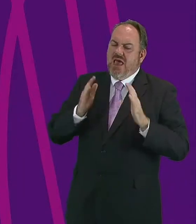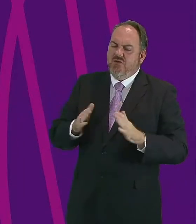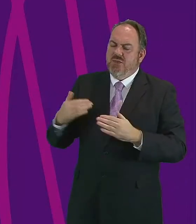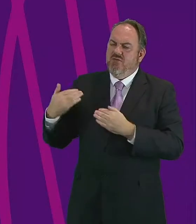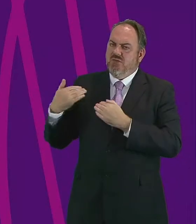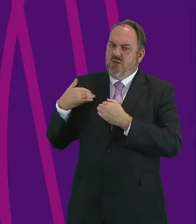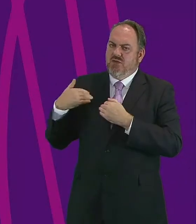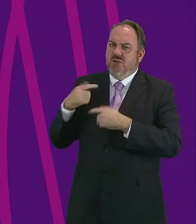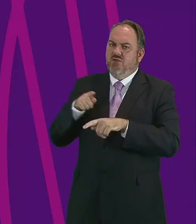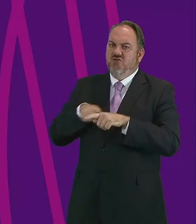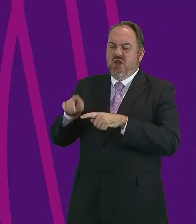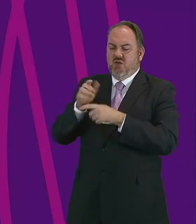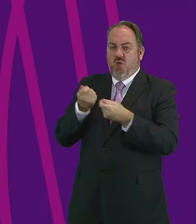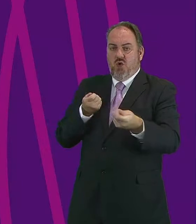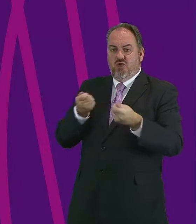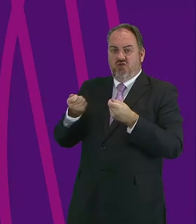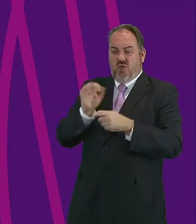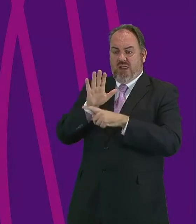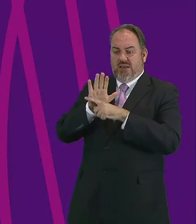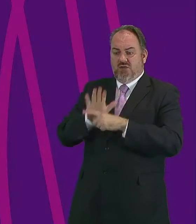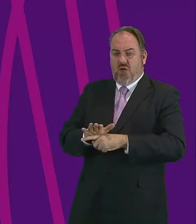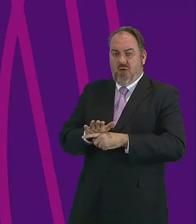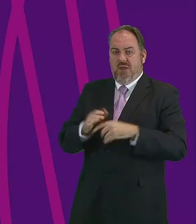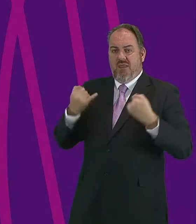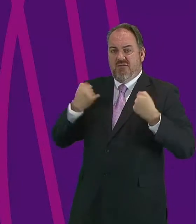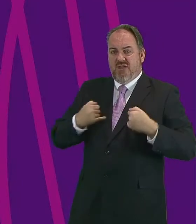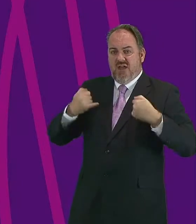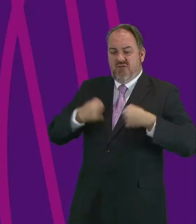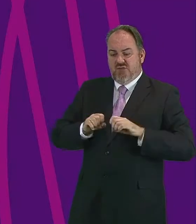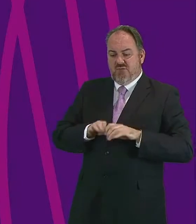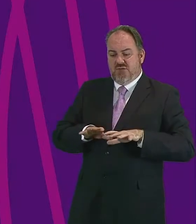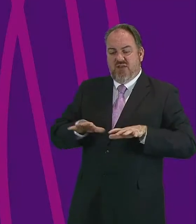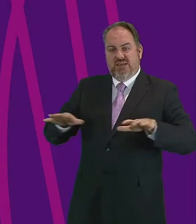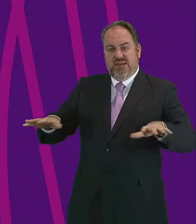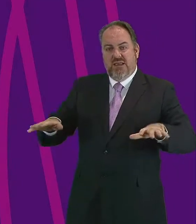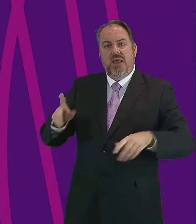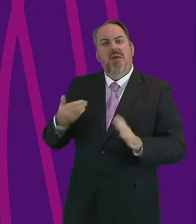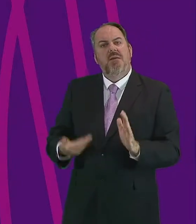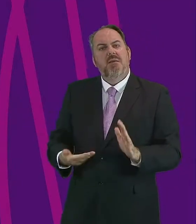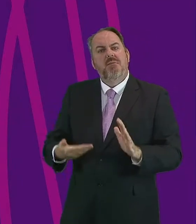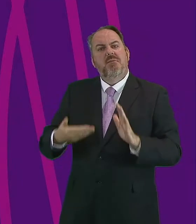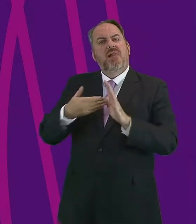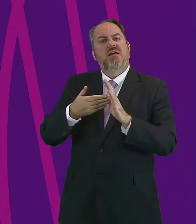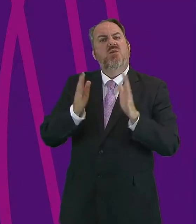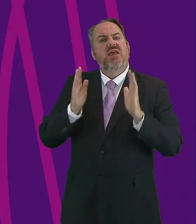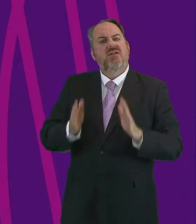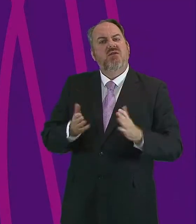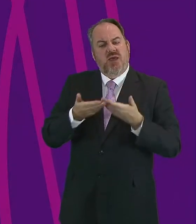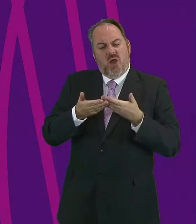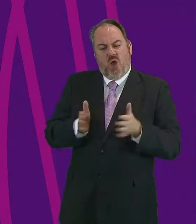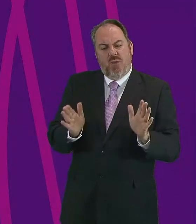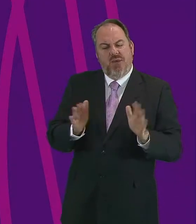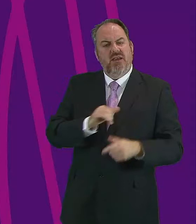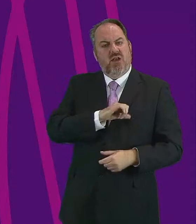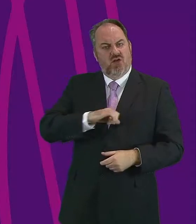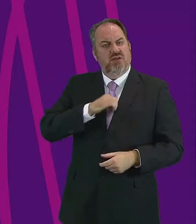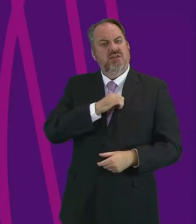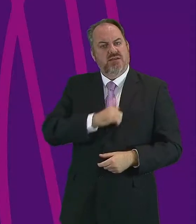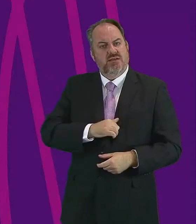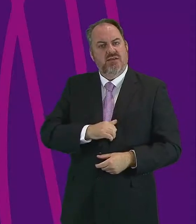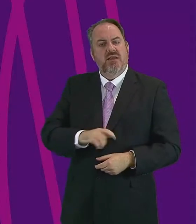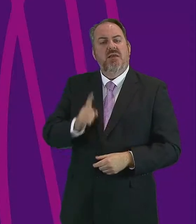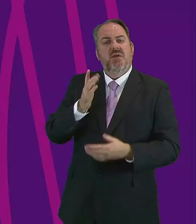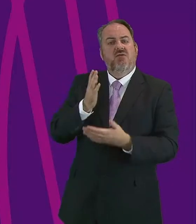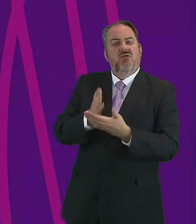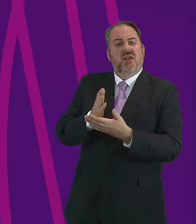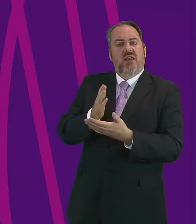and this two-monthly reporting process continues to be a key part of aiding transparency in how the powers have been used. But I want to turn to the issue